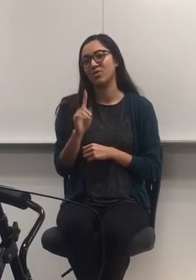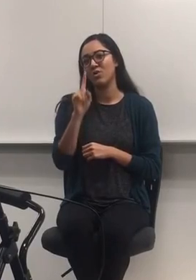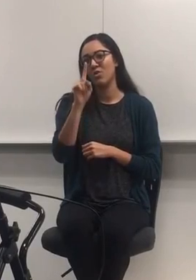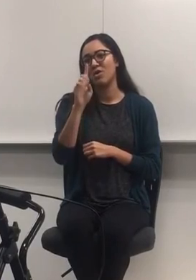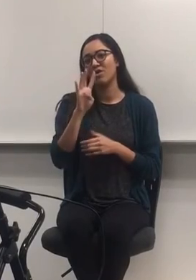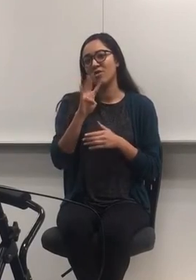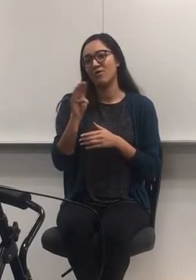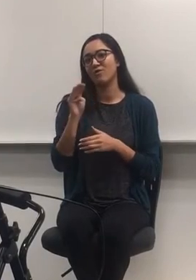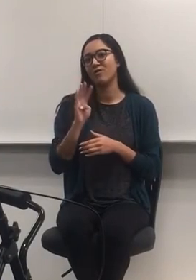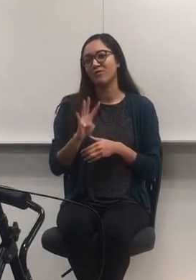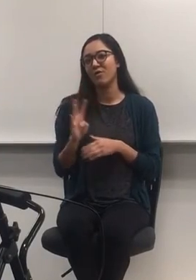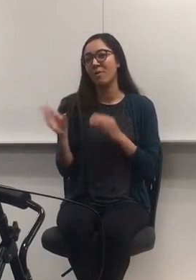1.25.